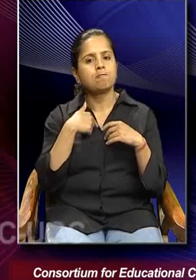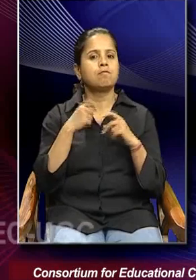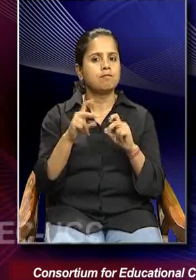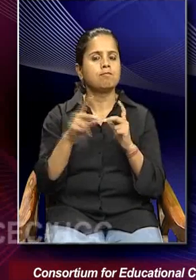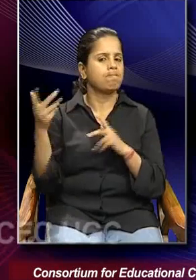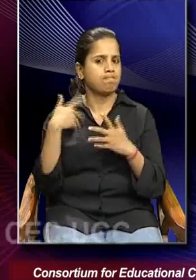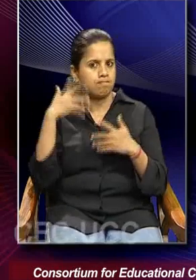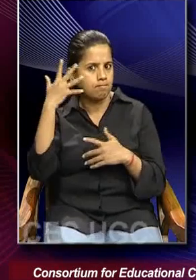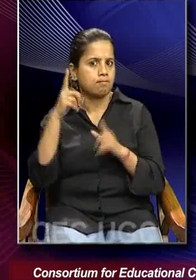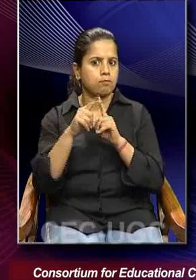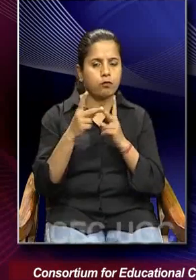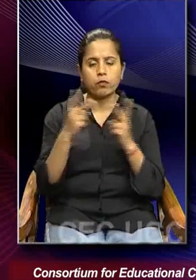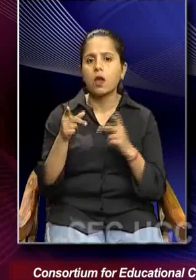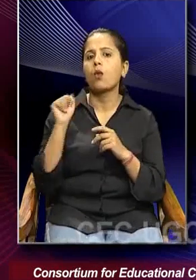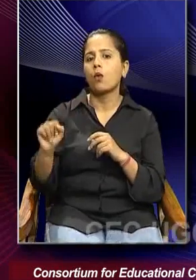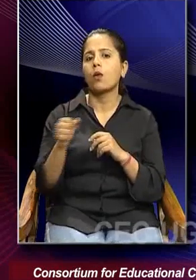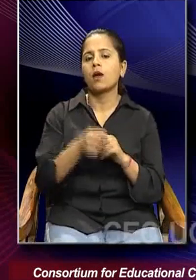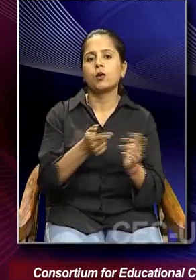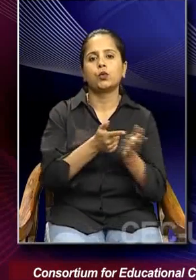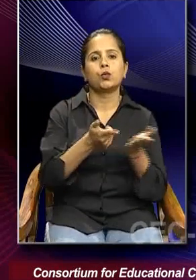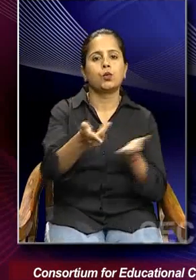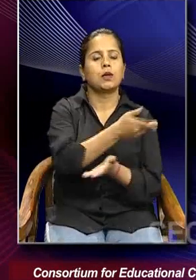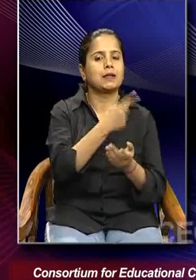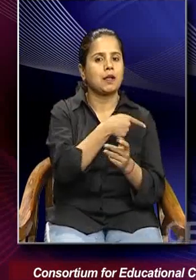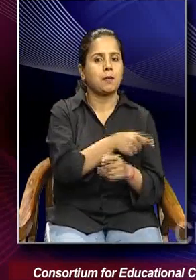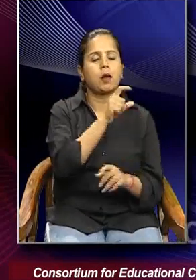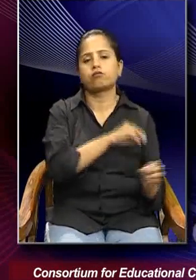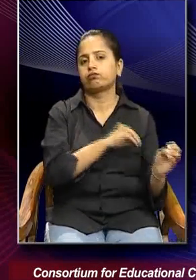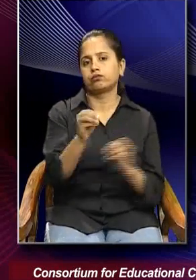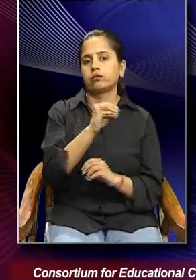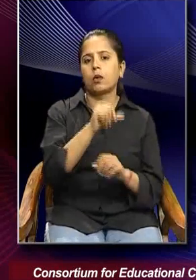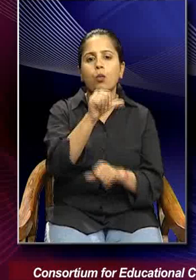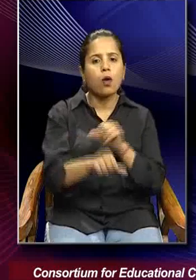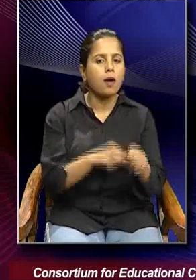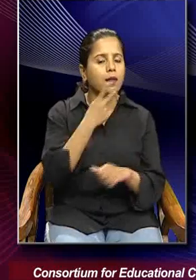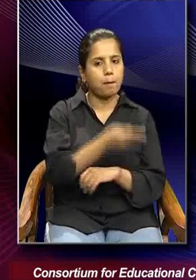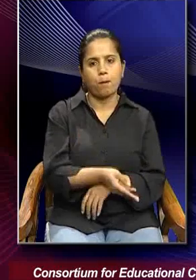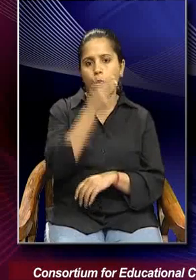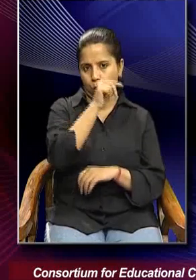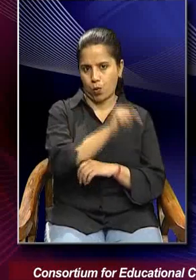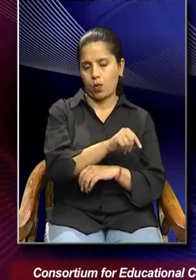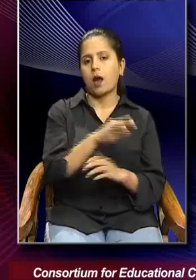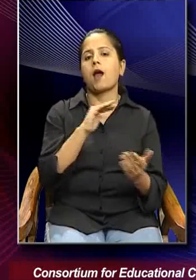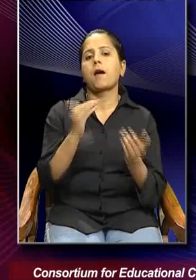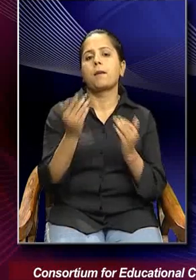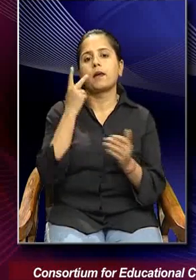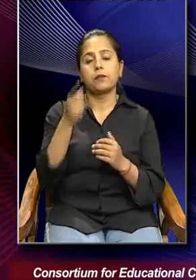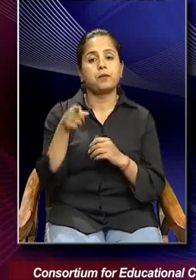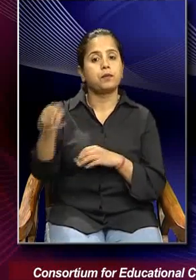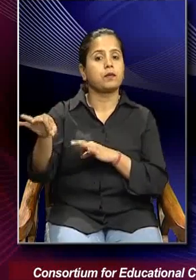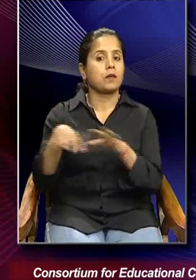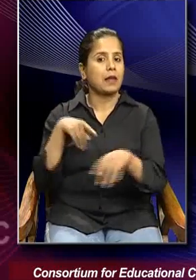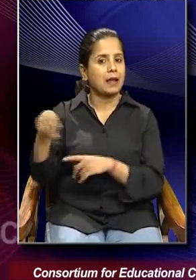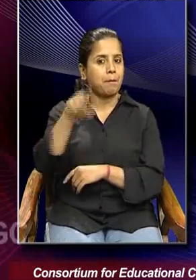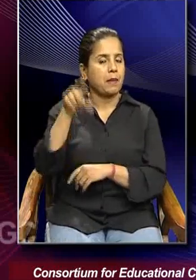we observe that rural dwellers predominate in the process of migration as compared to the